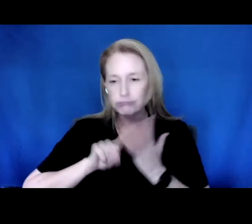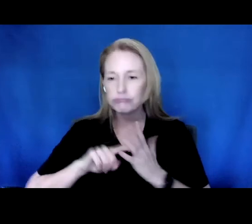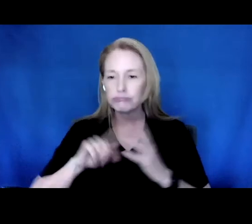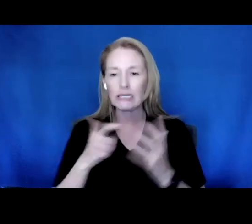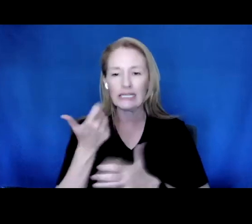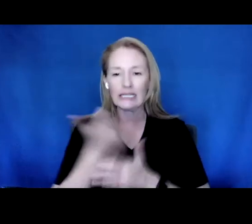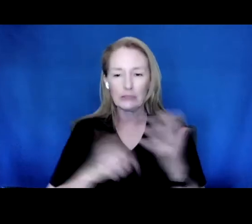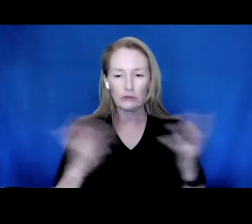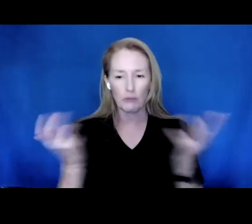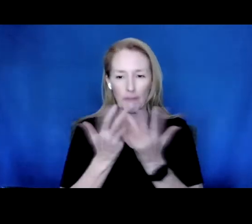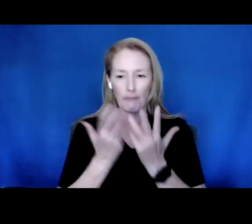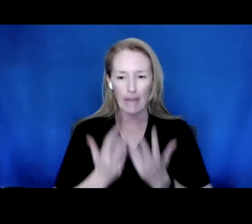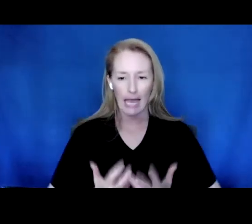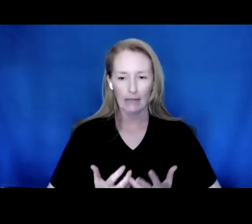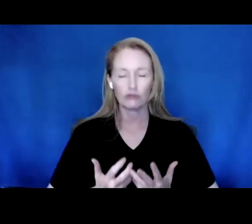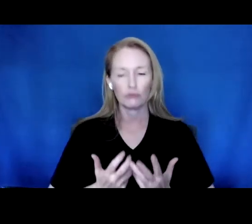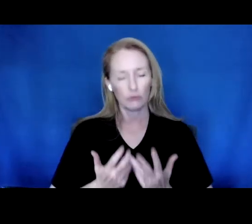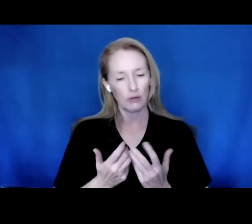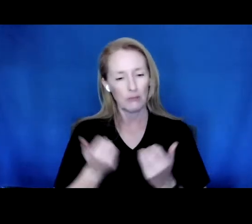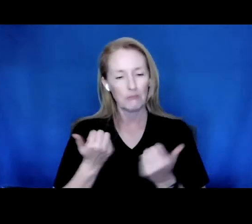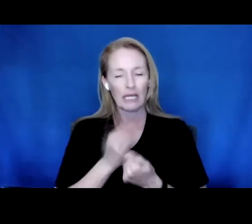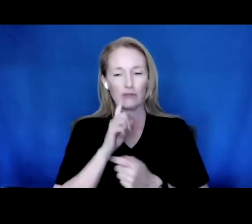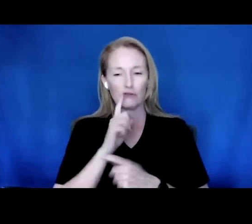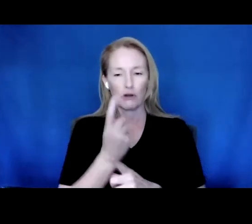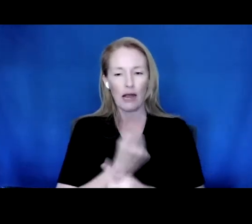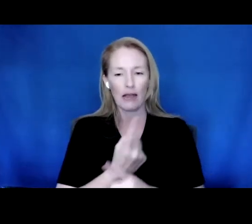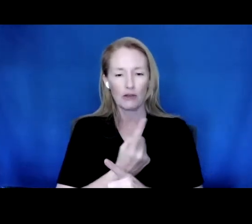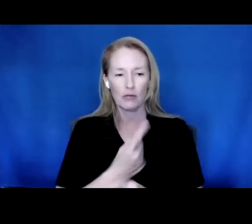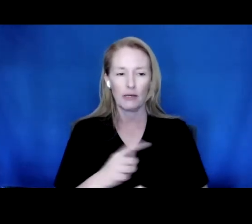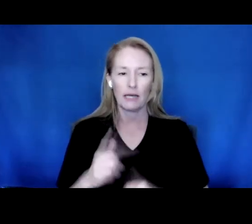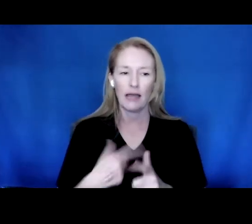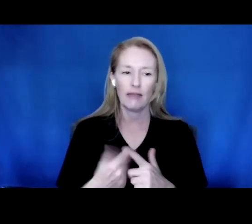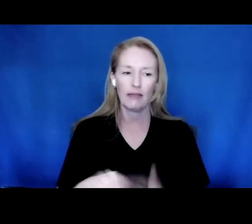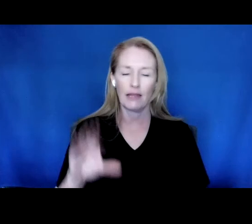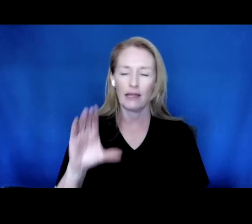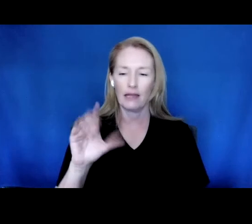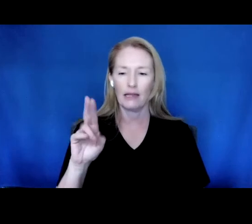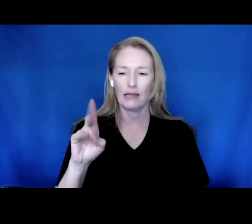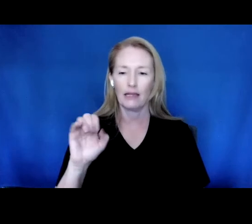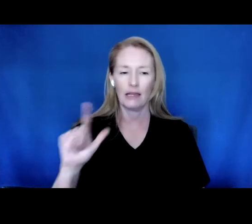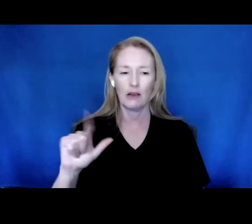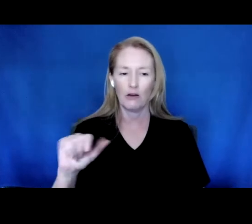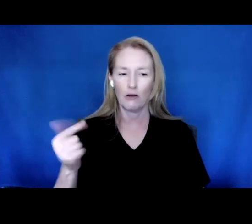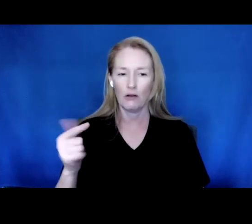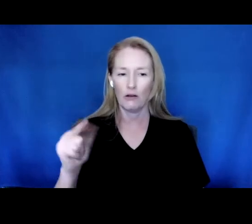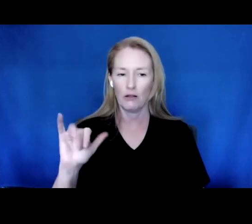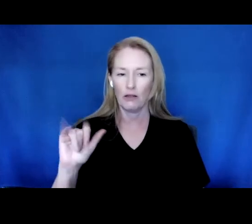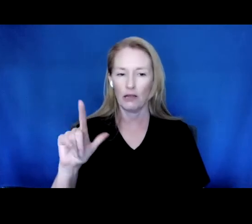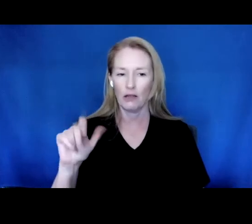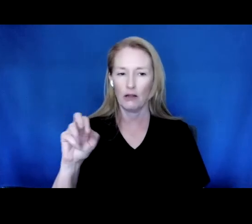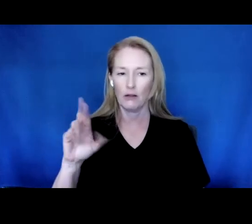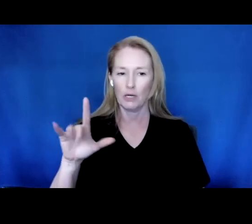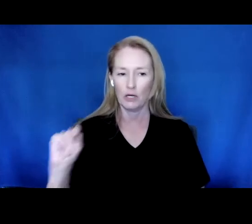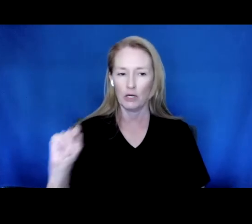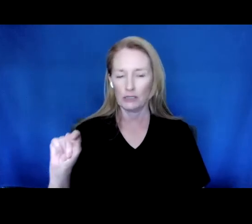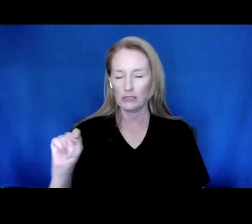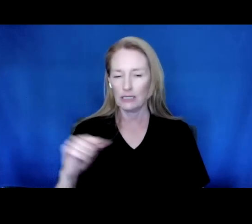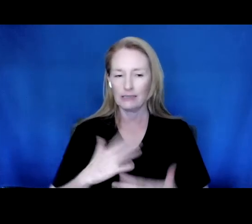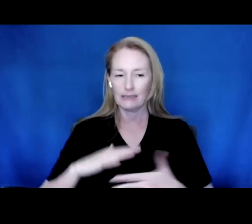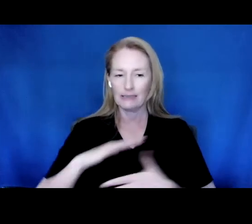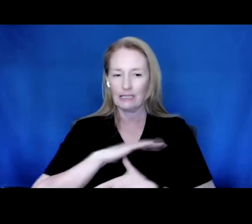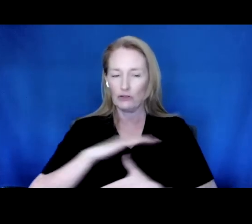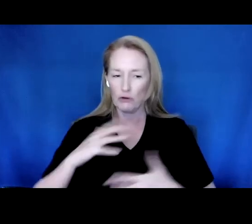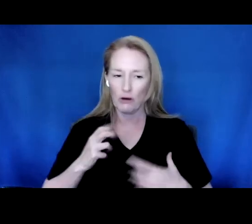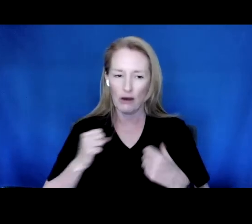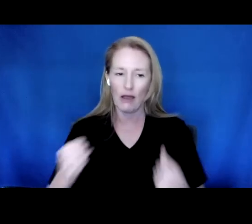And finally, to Carol Gilbert, who's a senior health data analyst at the University of Nebraska Medical Center, who provided